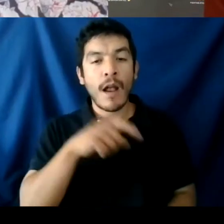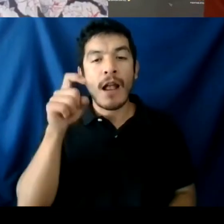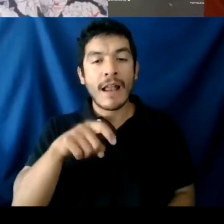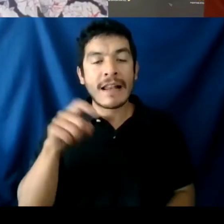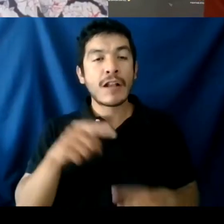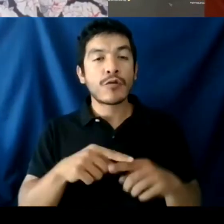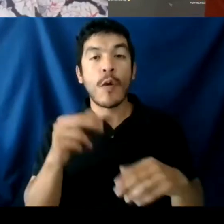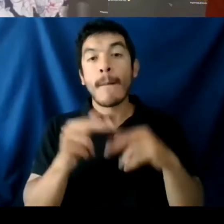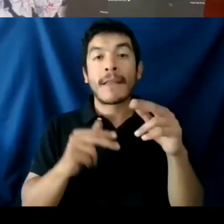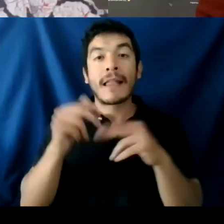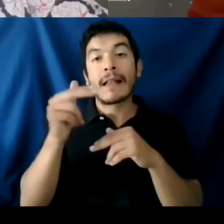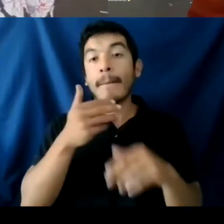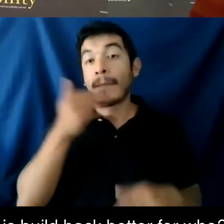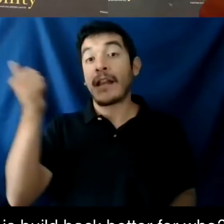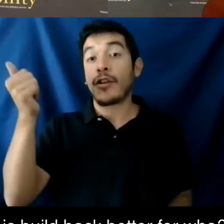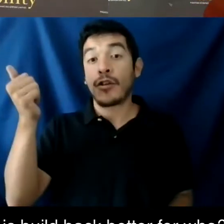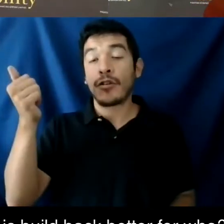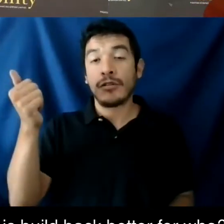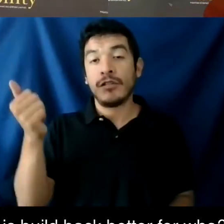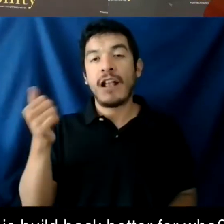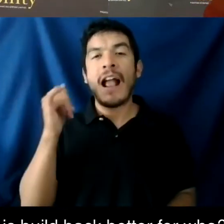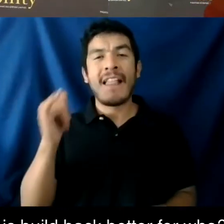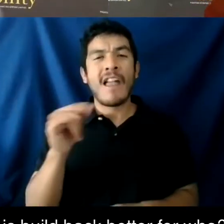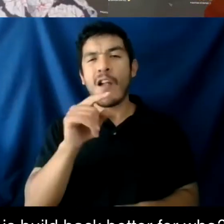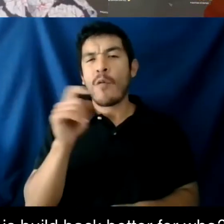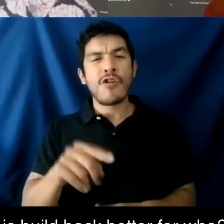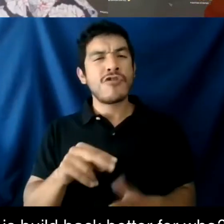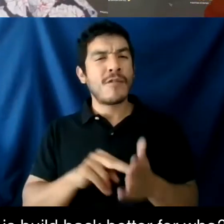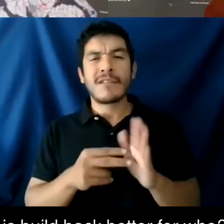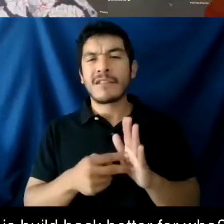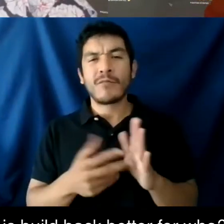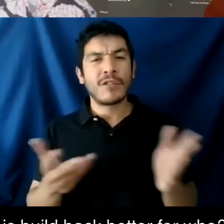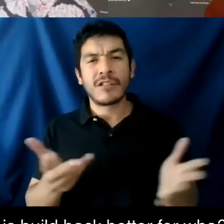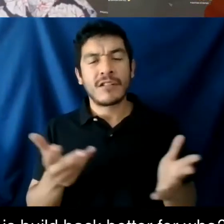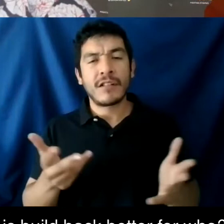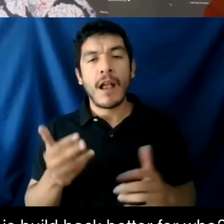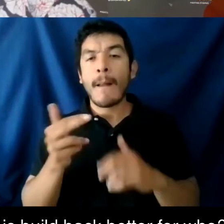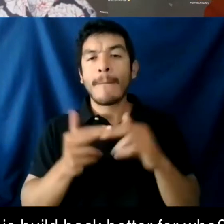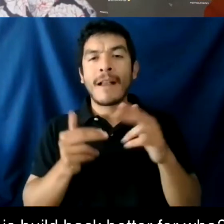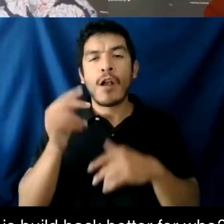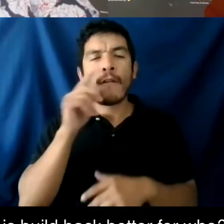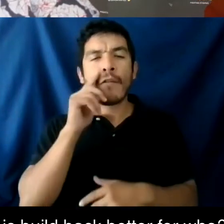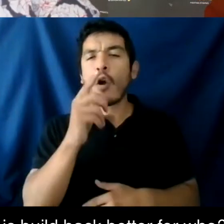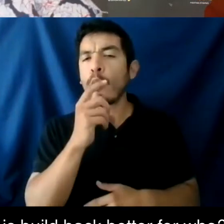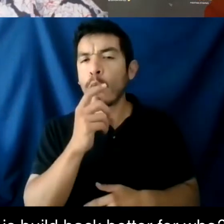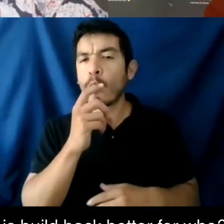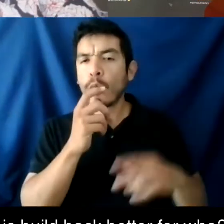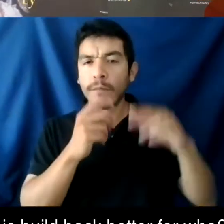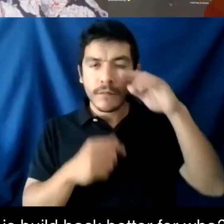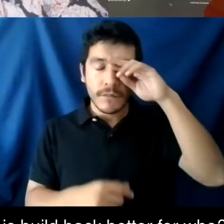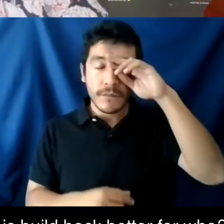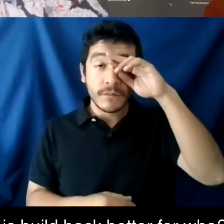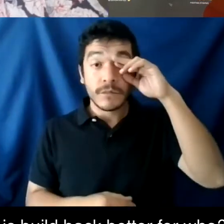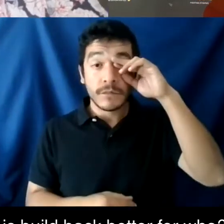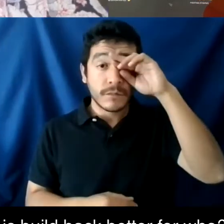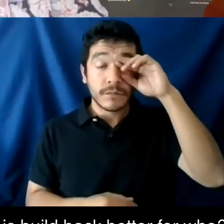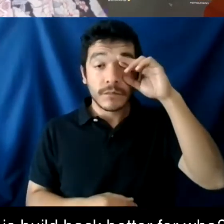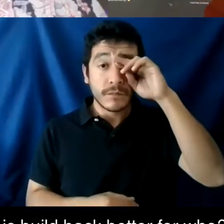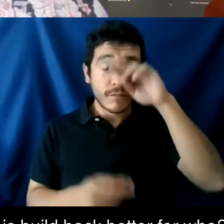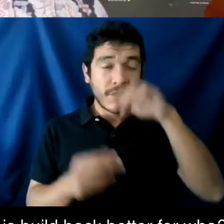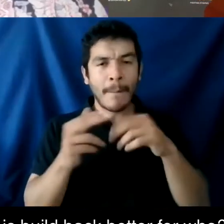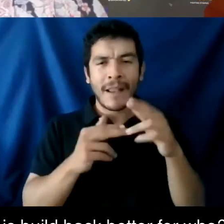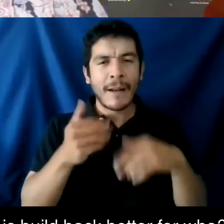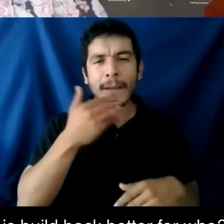better, the question is build back better for who? Mm-hmm. Build back better